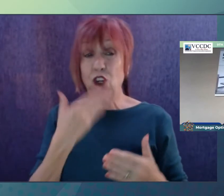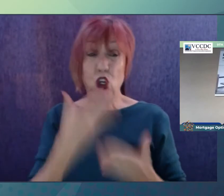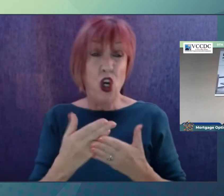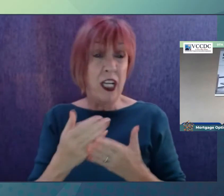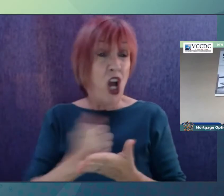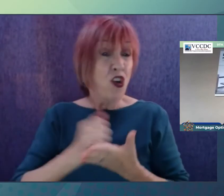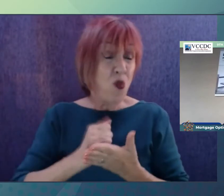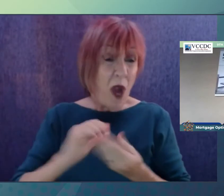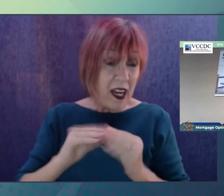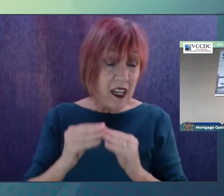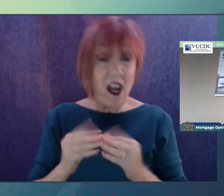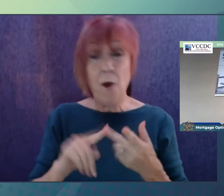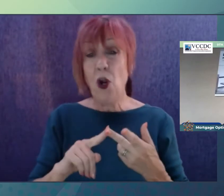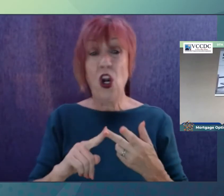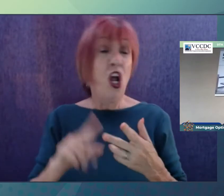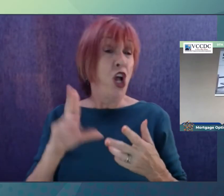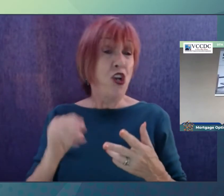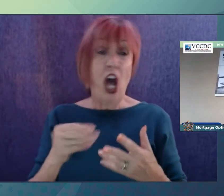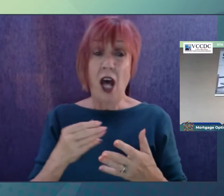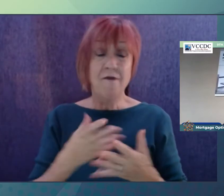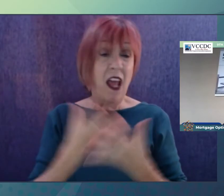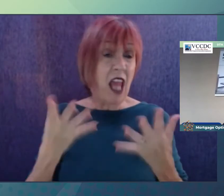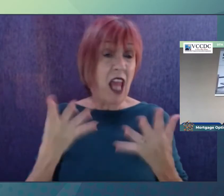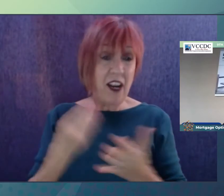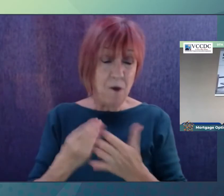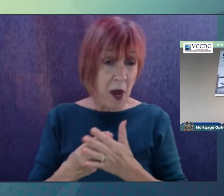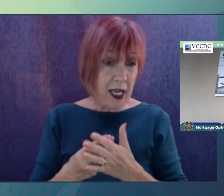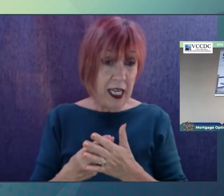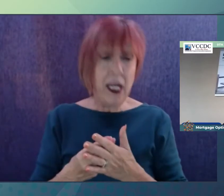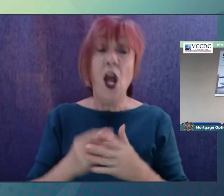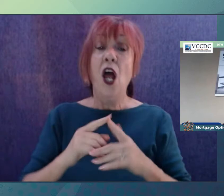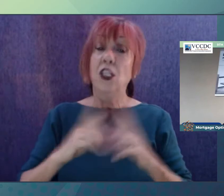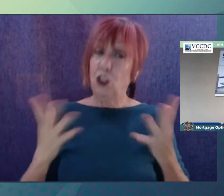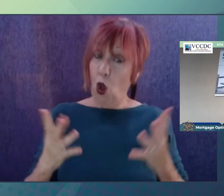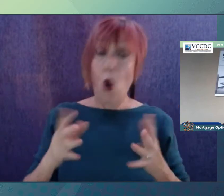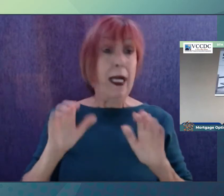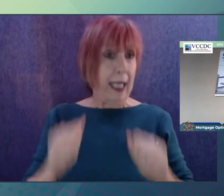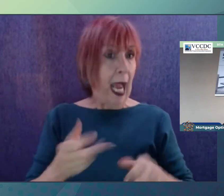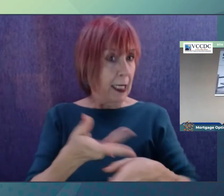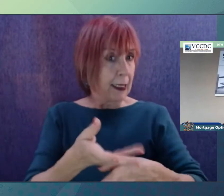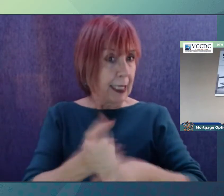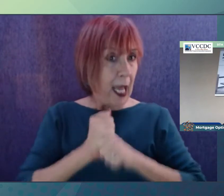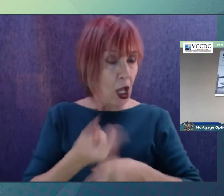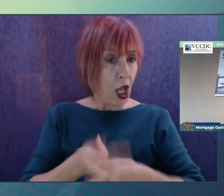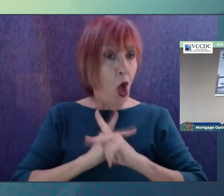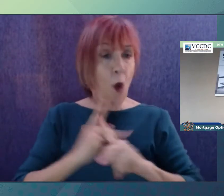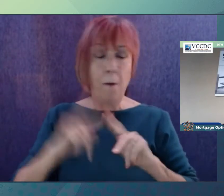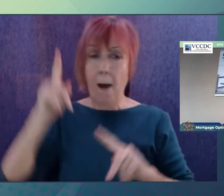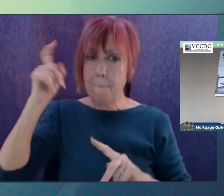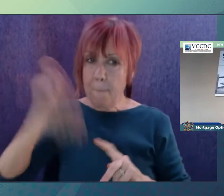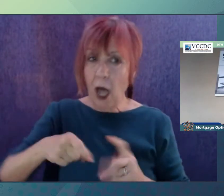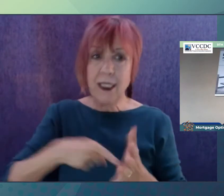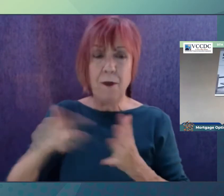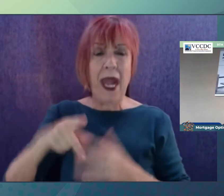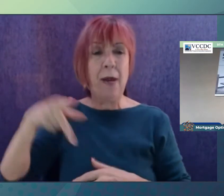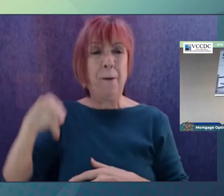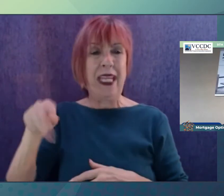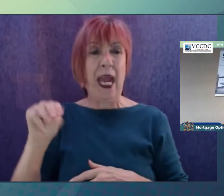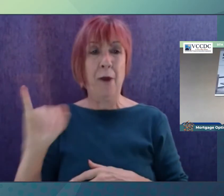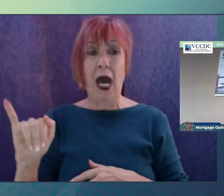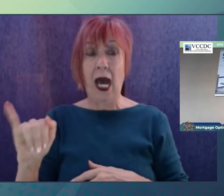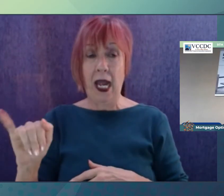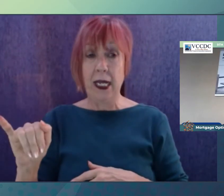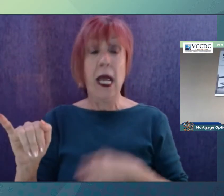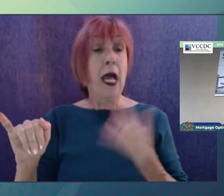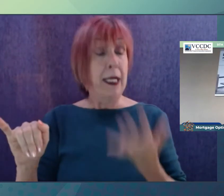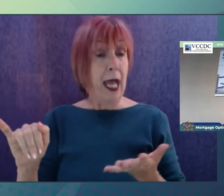with a big downside, and that's the mandatory mortgage insurance. After paying an upfront premium, most FHA borrowers continue to